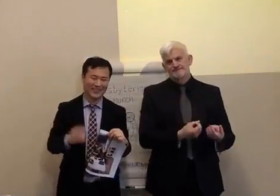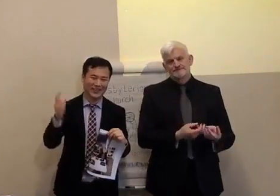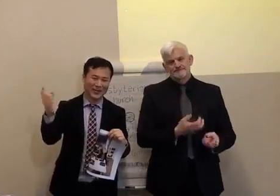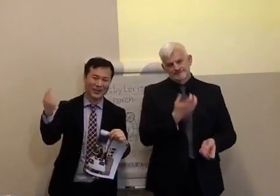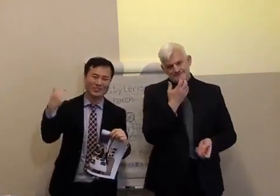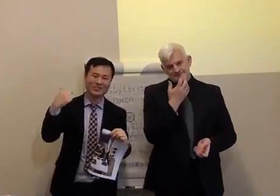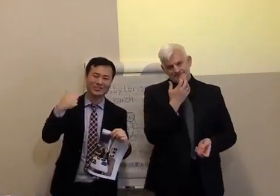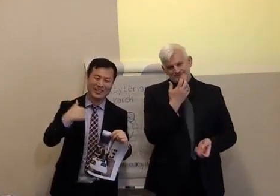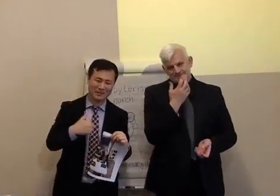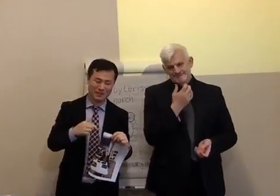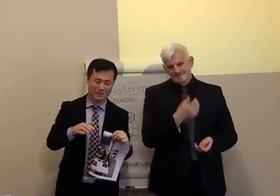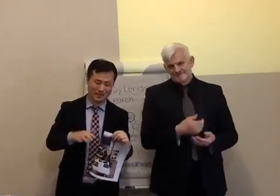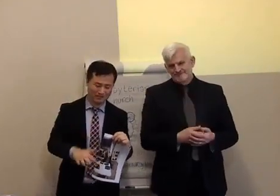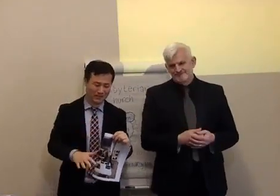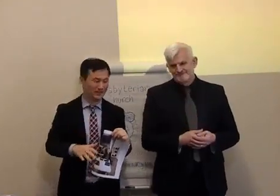The Lord trained me to be humble,